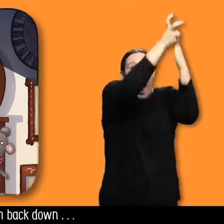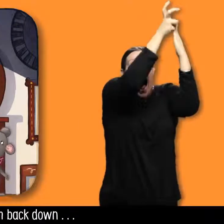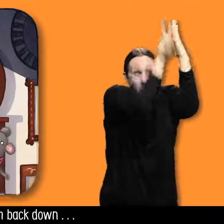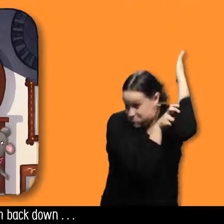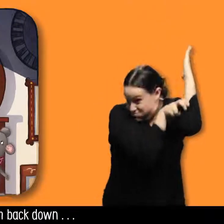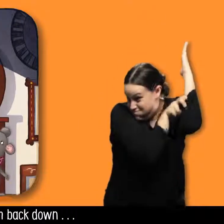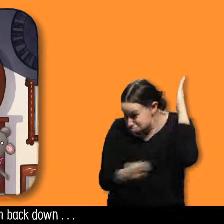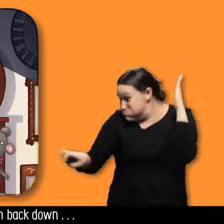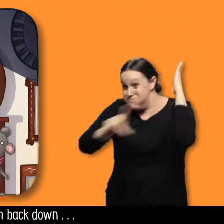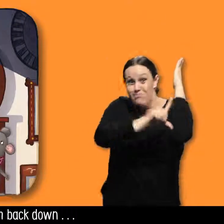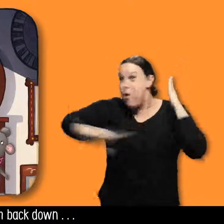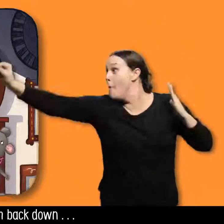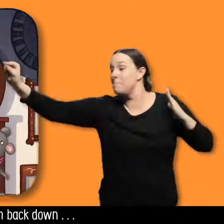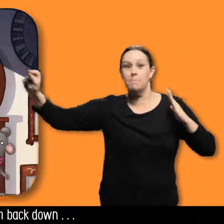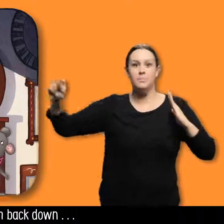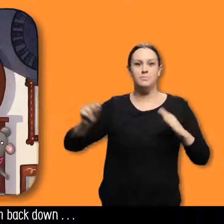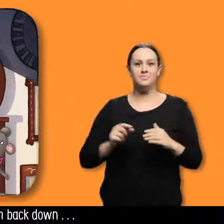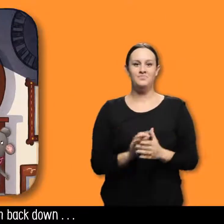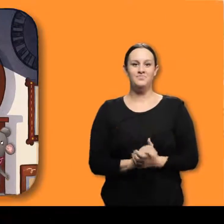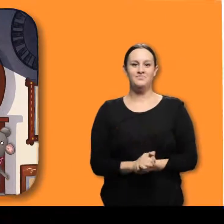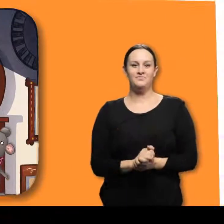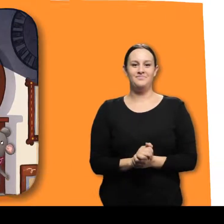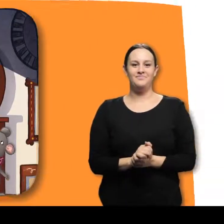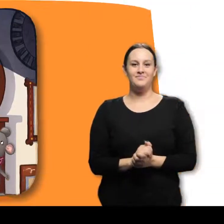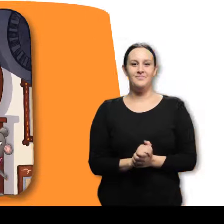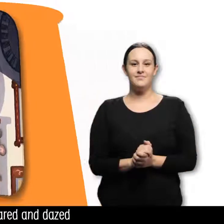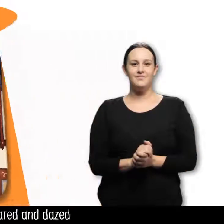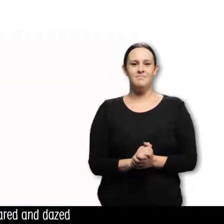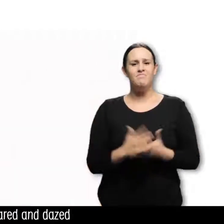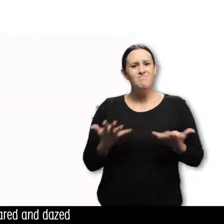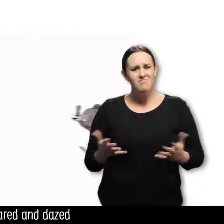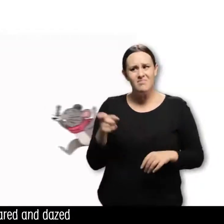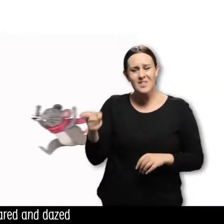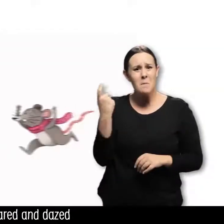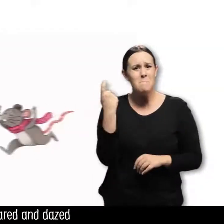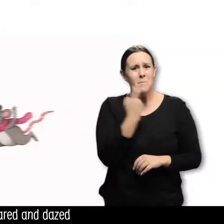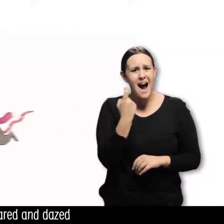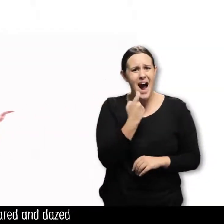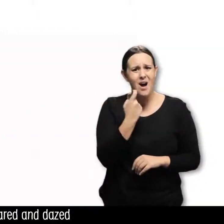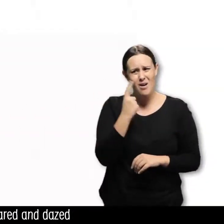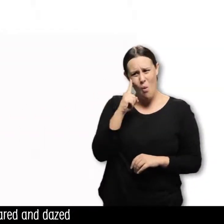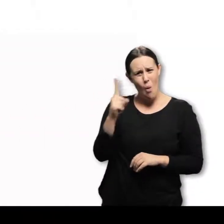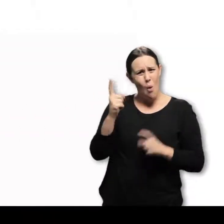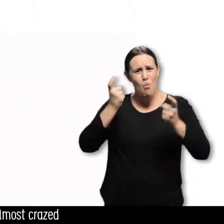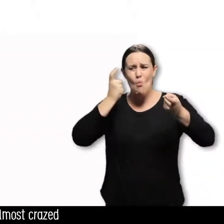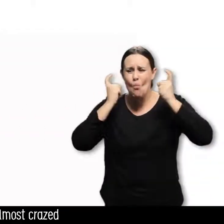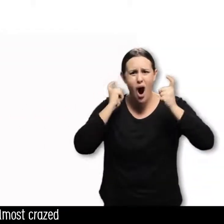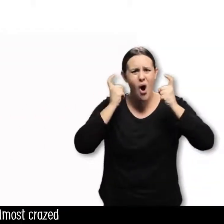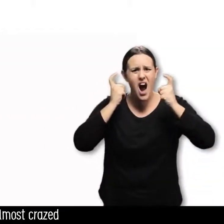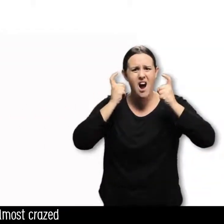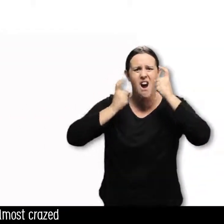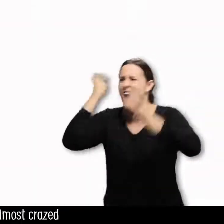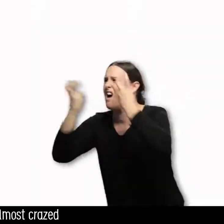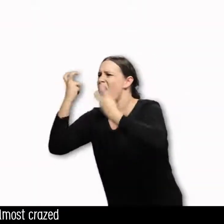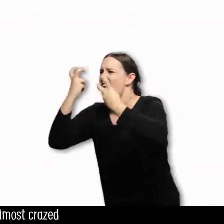then ran back down was scared and dazed and